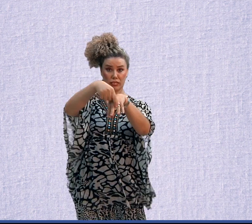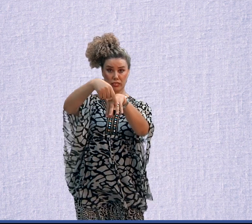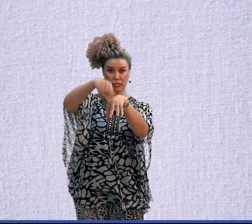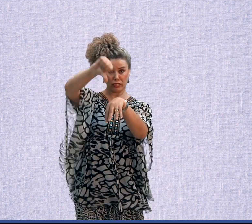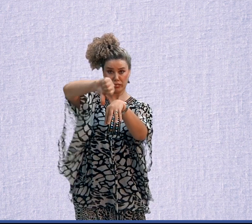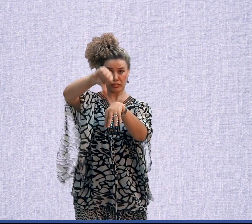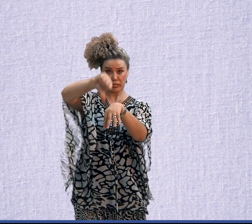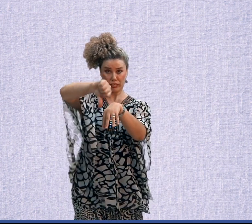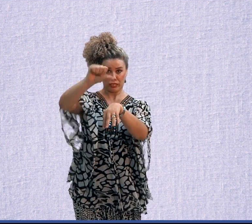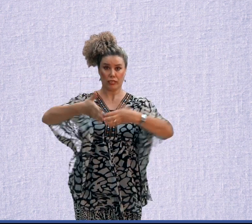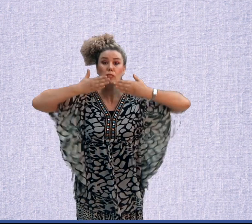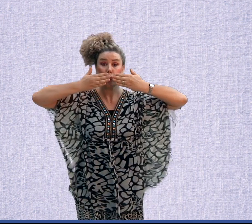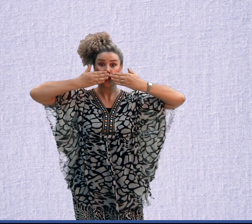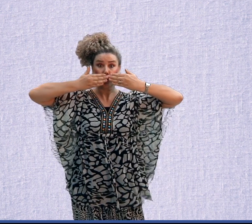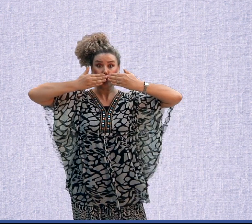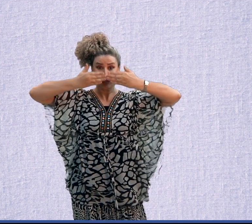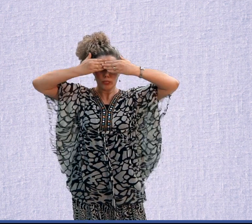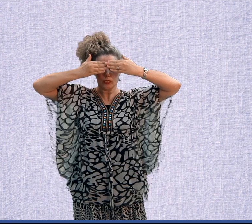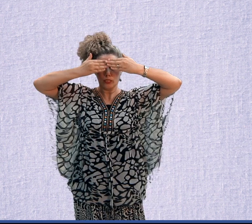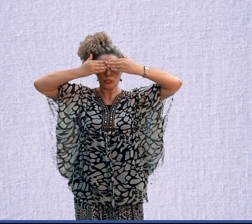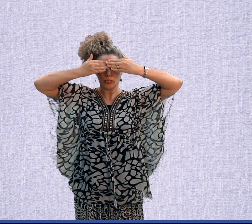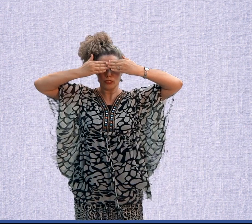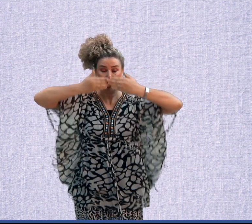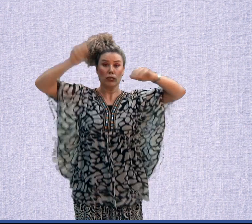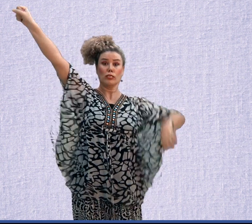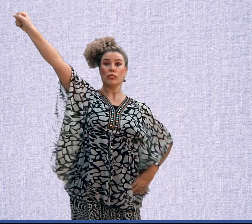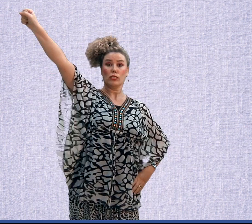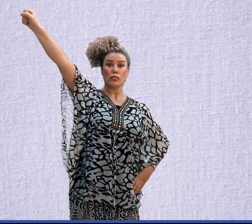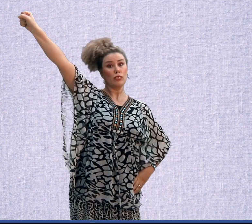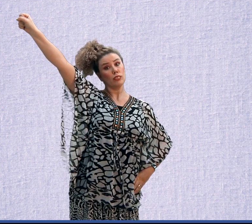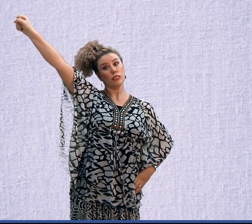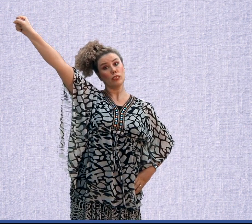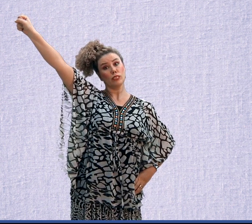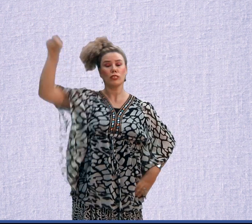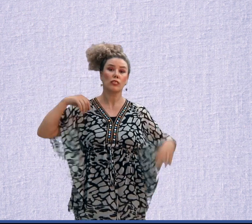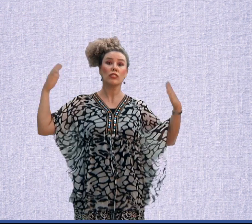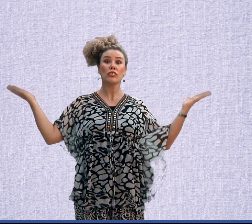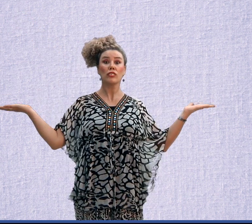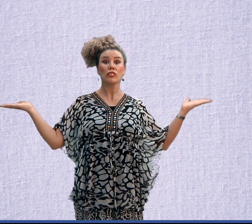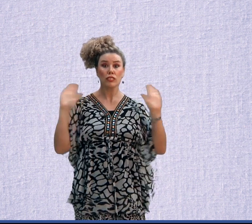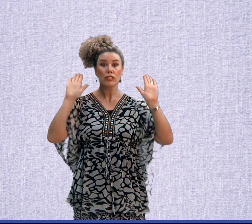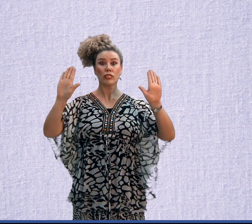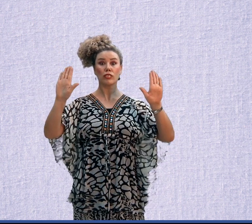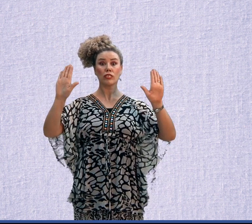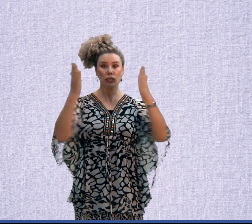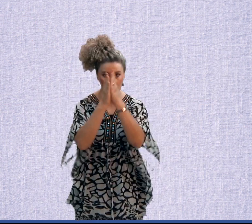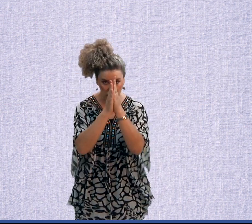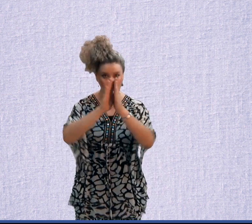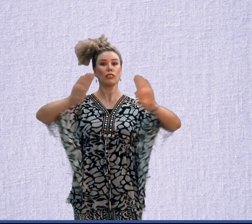the highest rate of all divorce, the NP and the ANC, perhaps the Nobel Peace Prize. Who's gonna stop